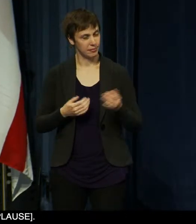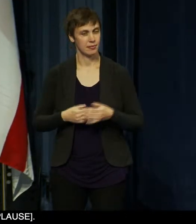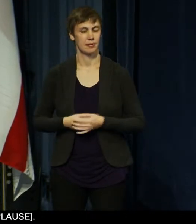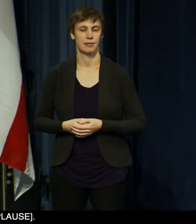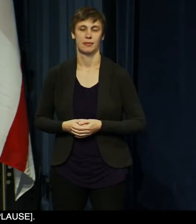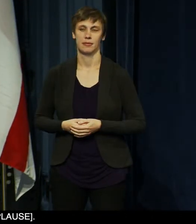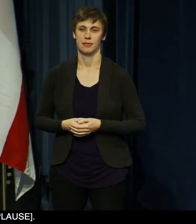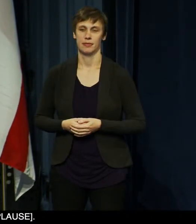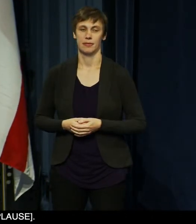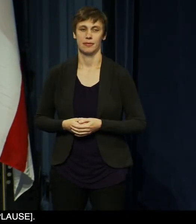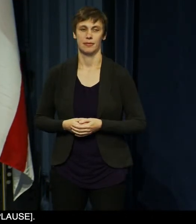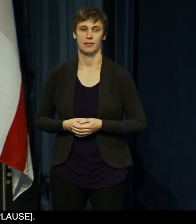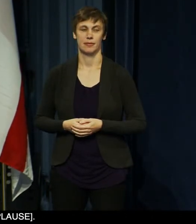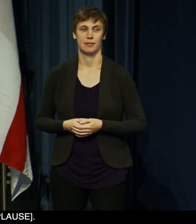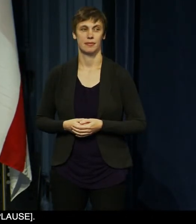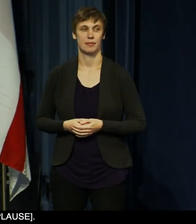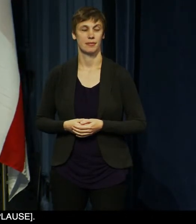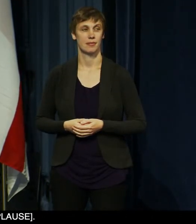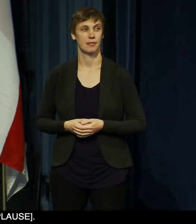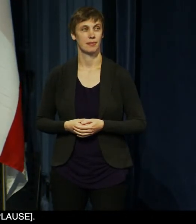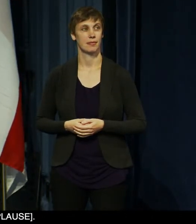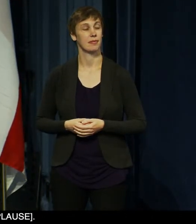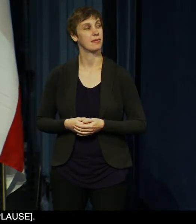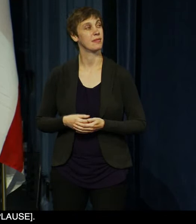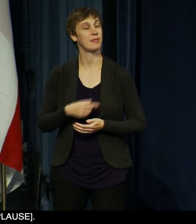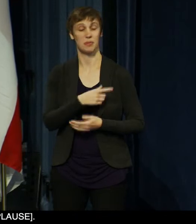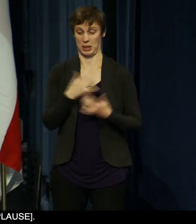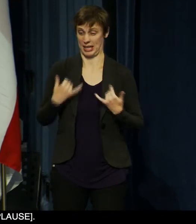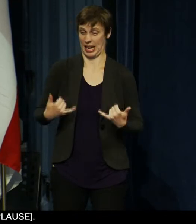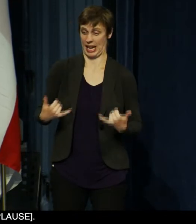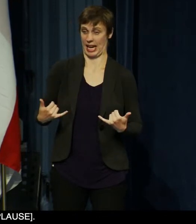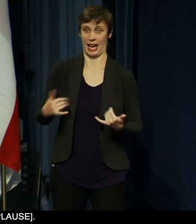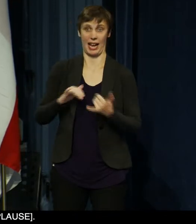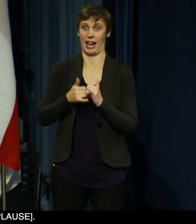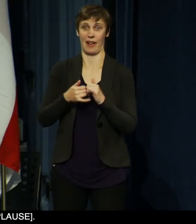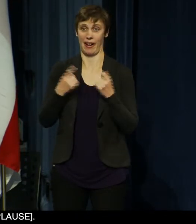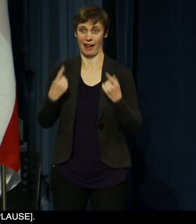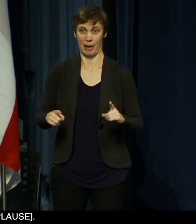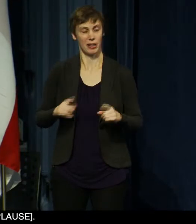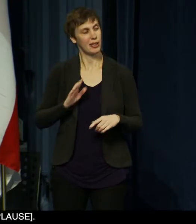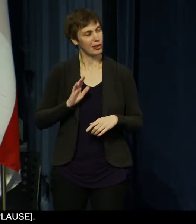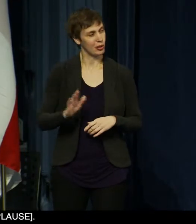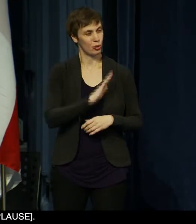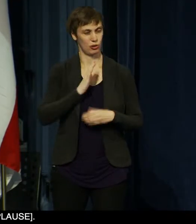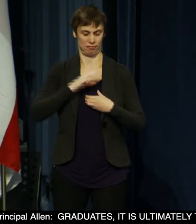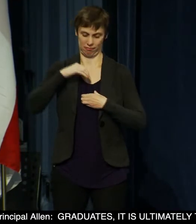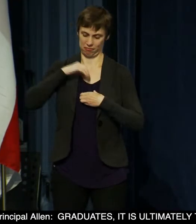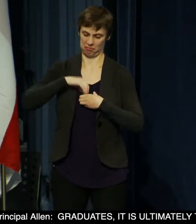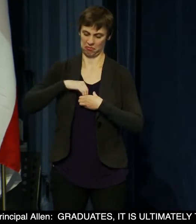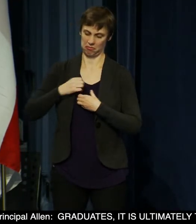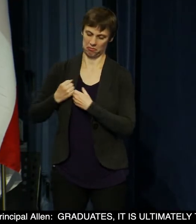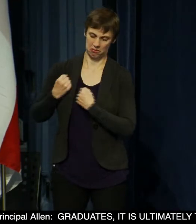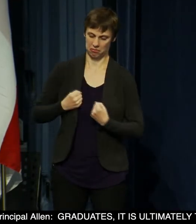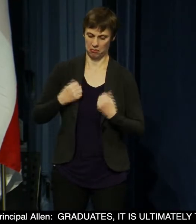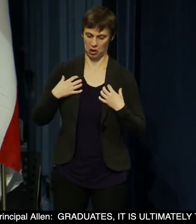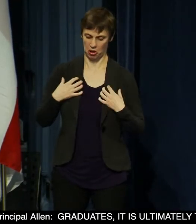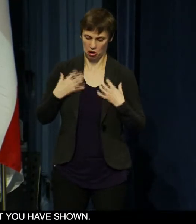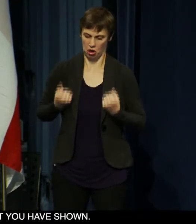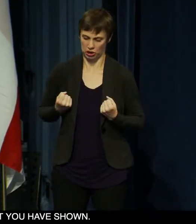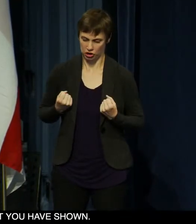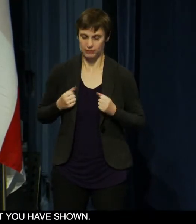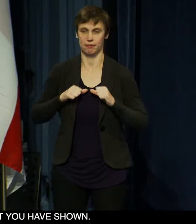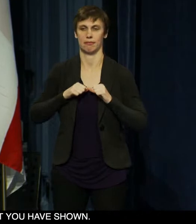it is thanks to your inner strength, your courage that you have shown. Many of you have balanced many